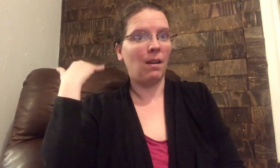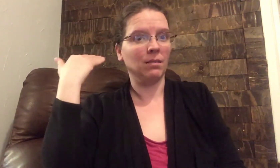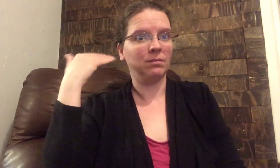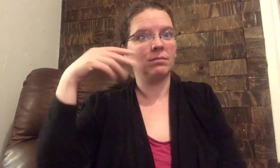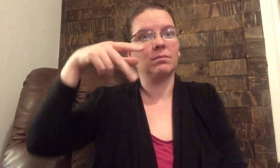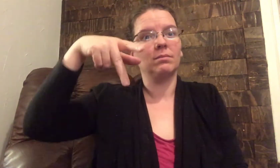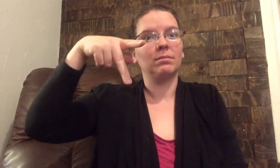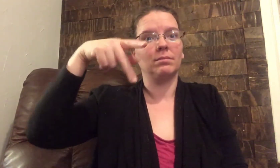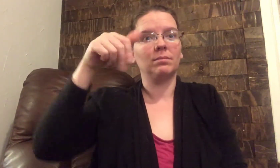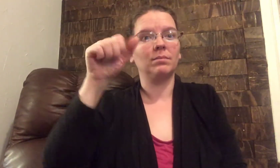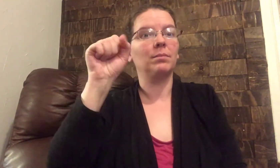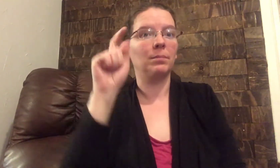and the past.